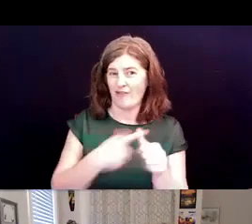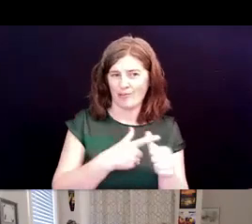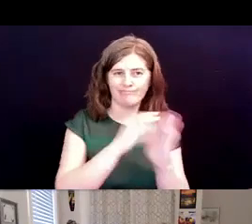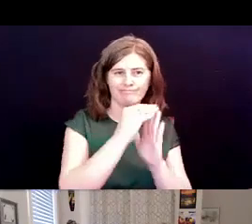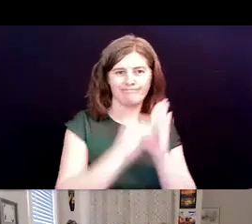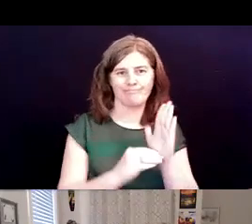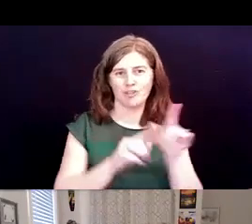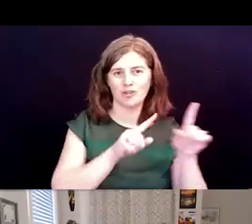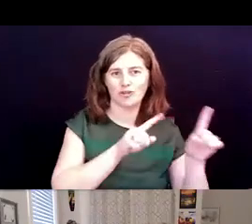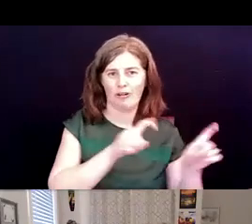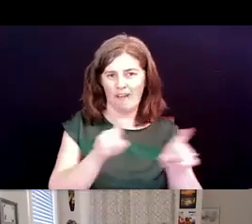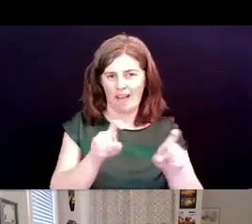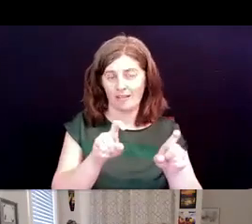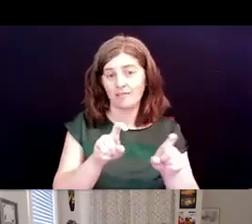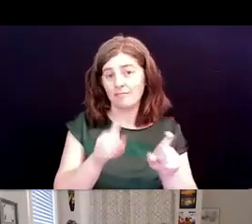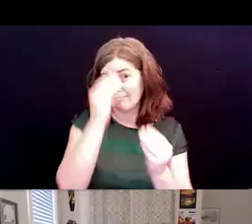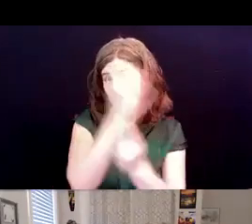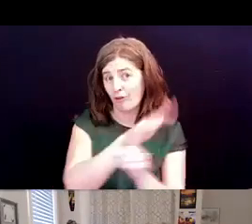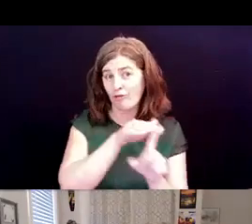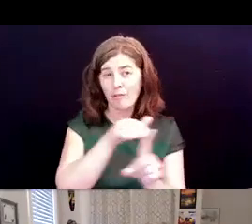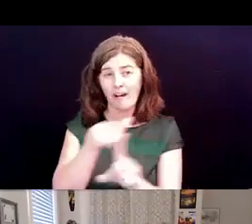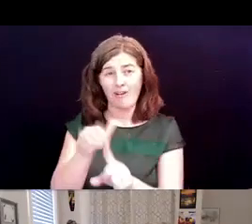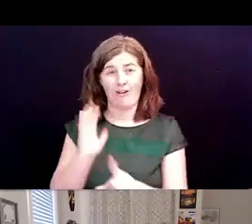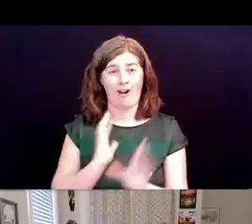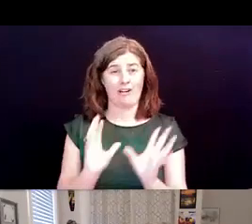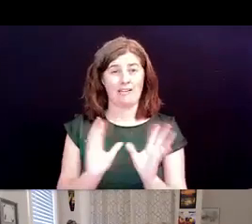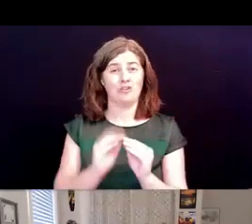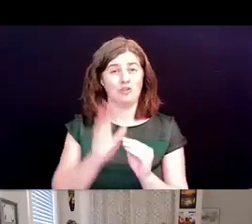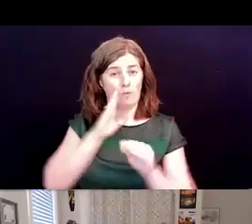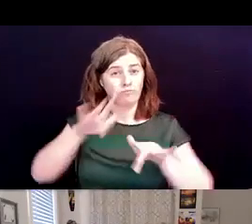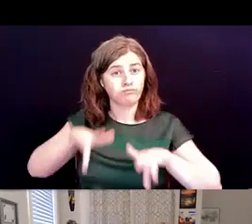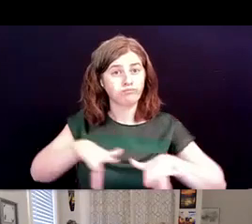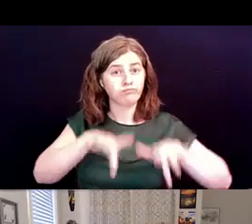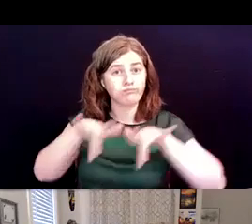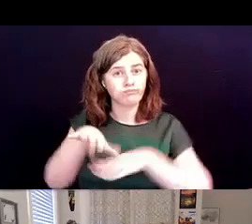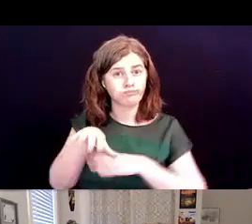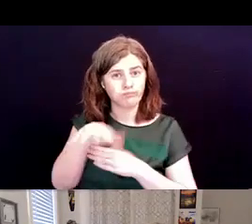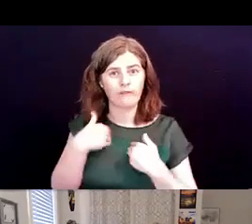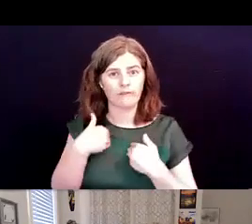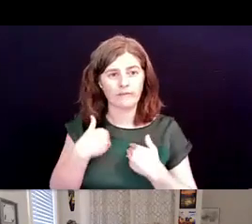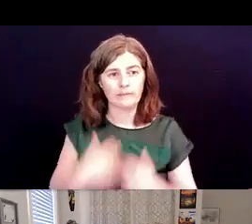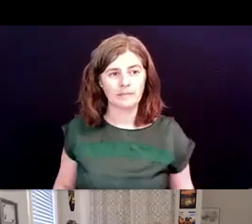survey. And just a reminder, our session is being recorded.